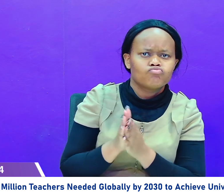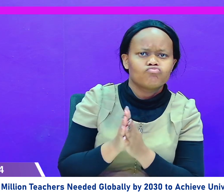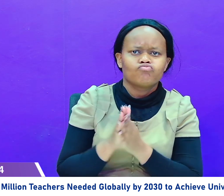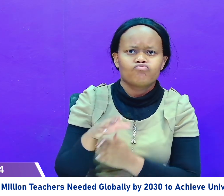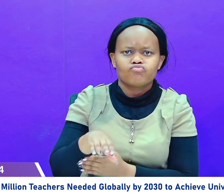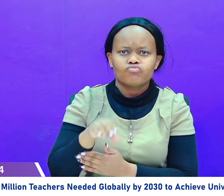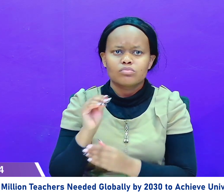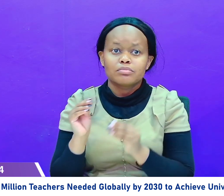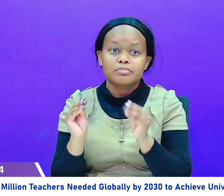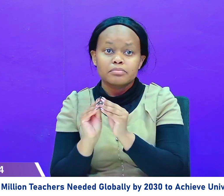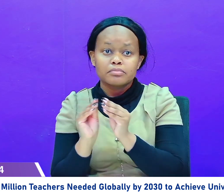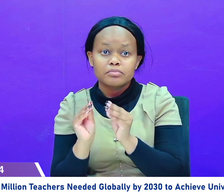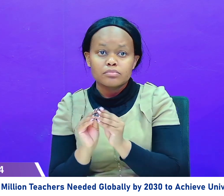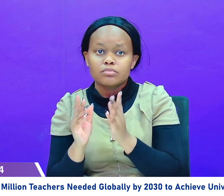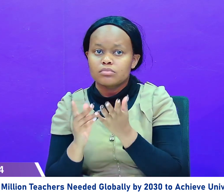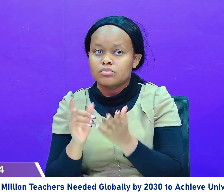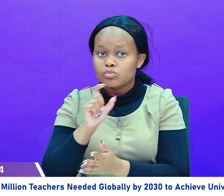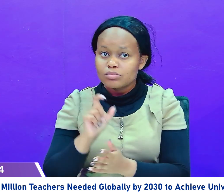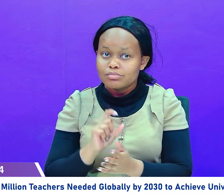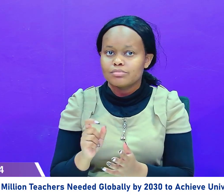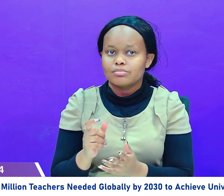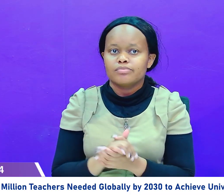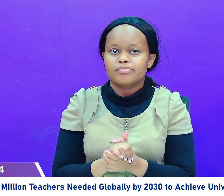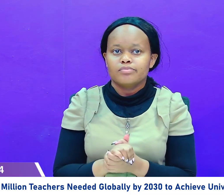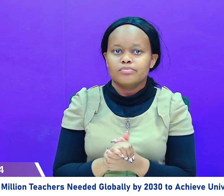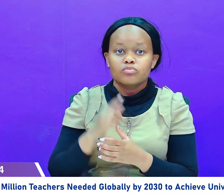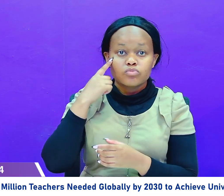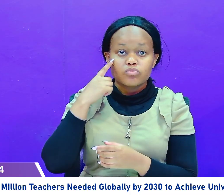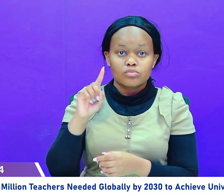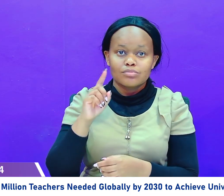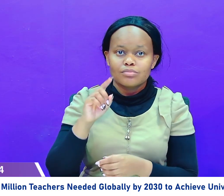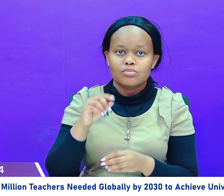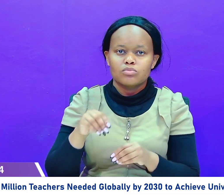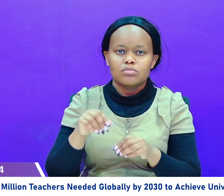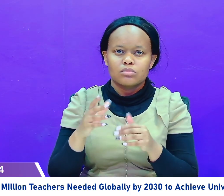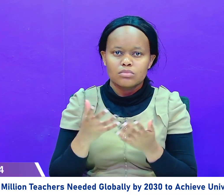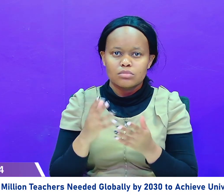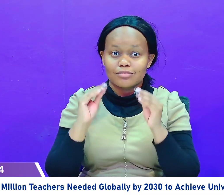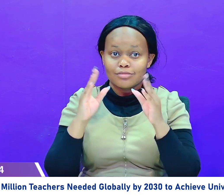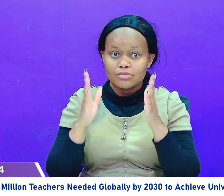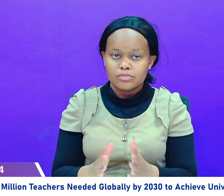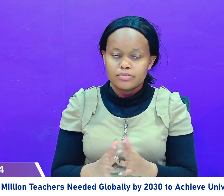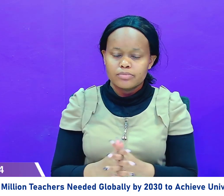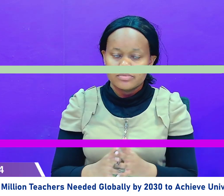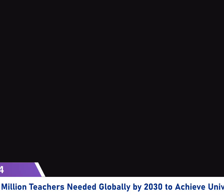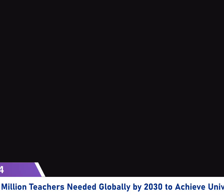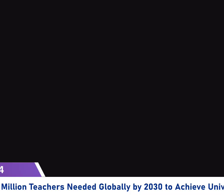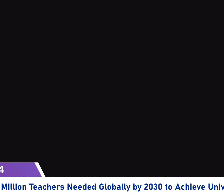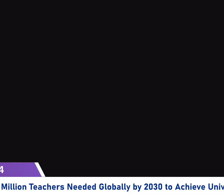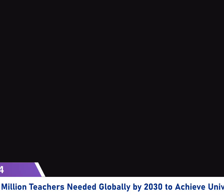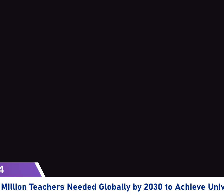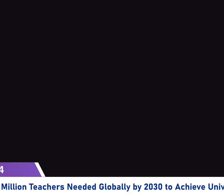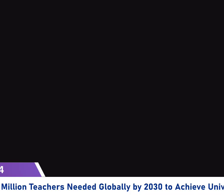the biggest challenge, calling for urgent policy action and increased funding to meet the region's rising demand for